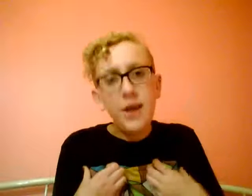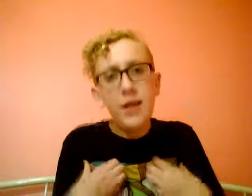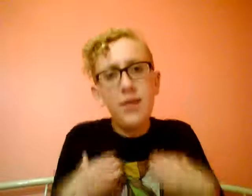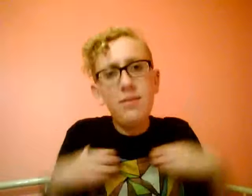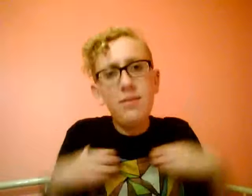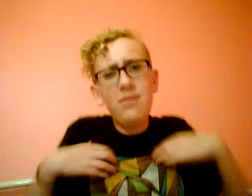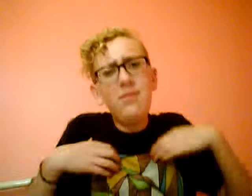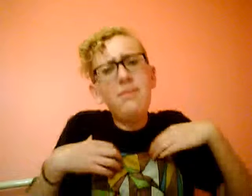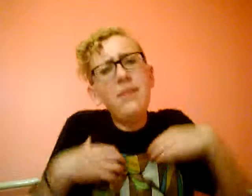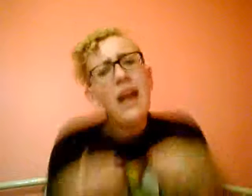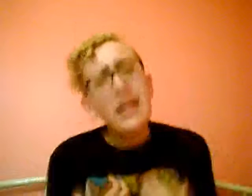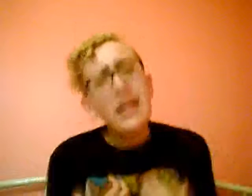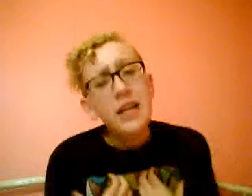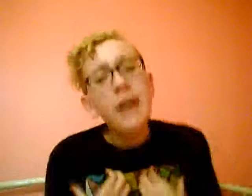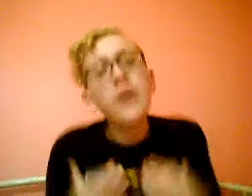Tired. Kind of tired.